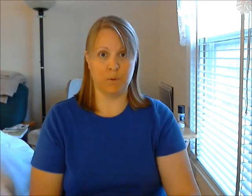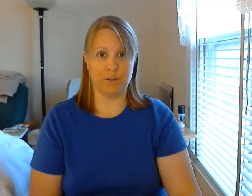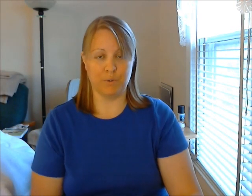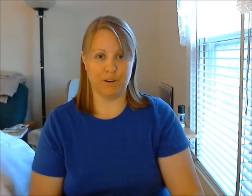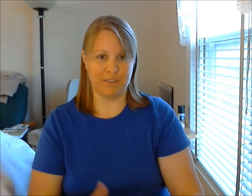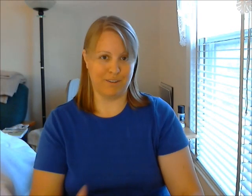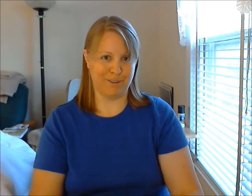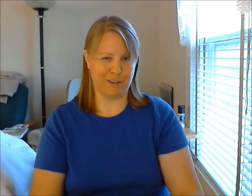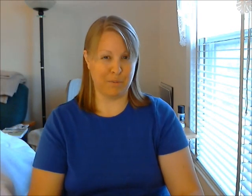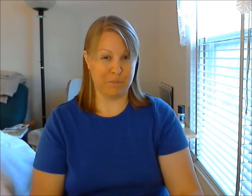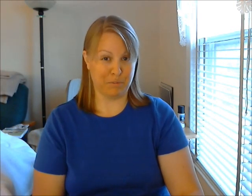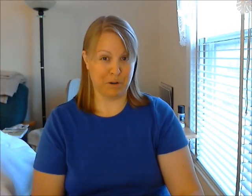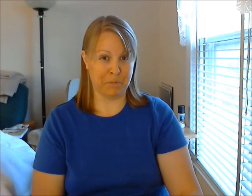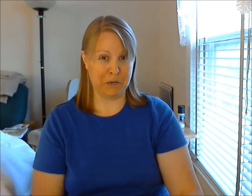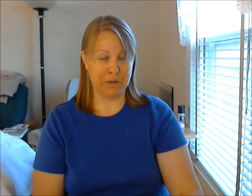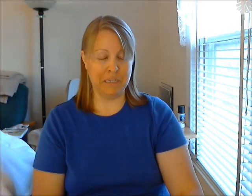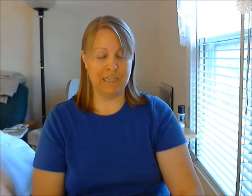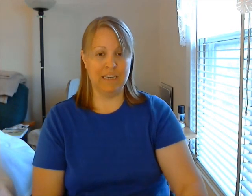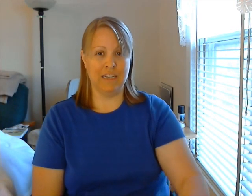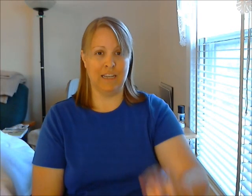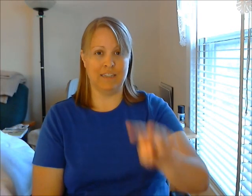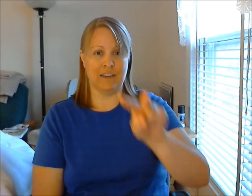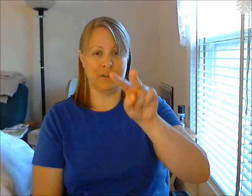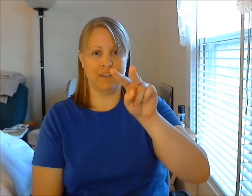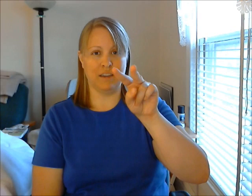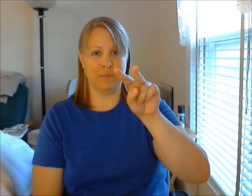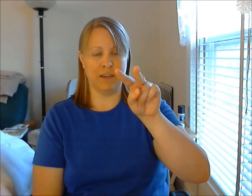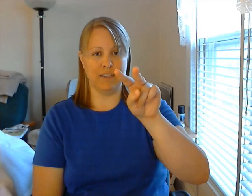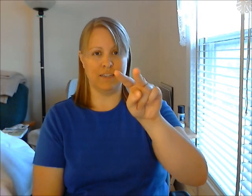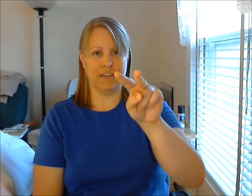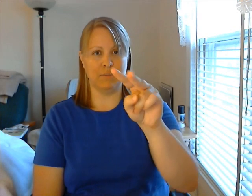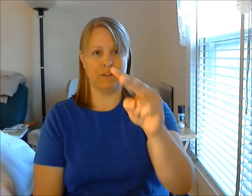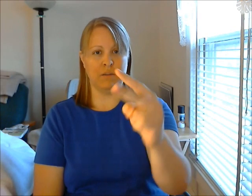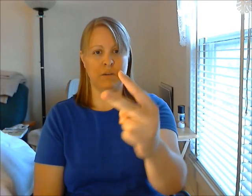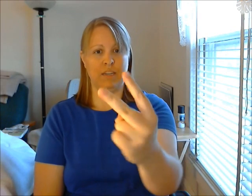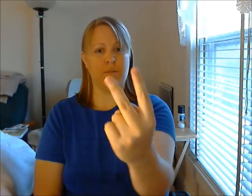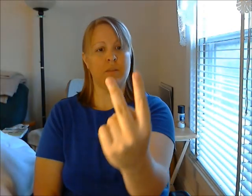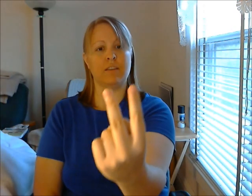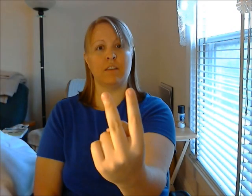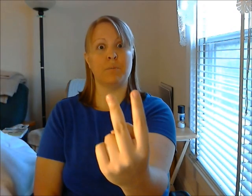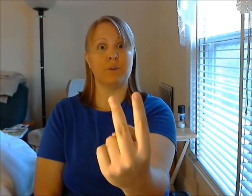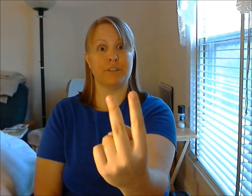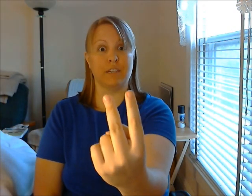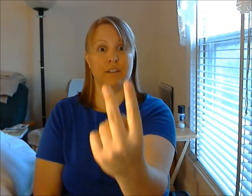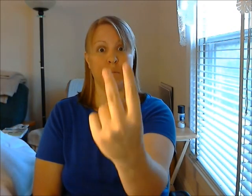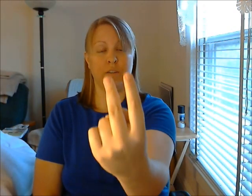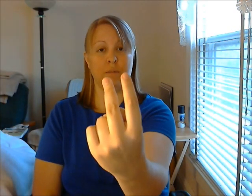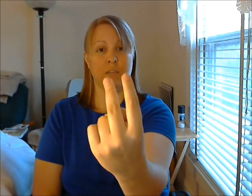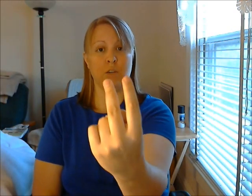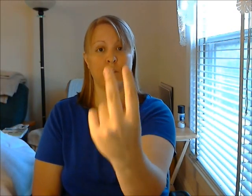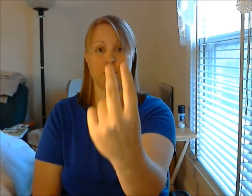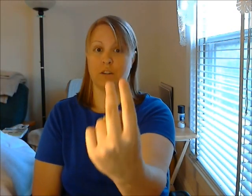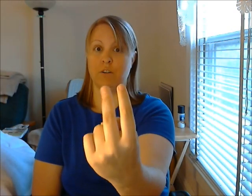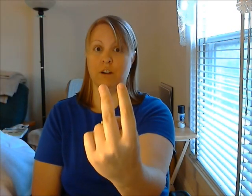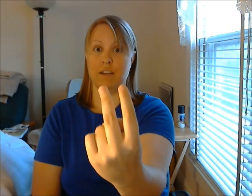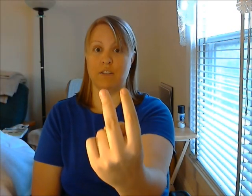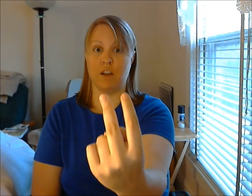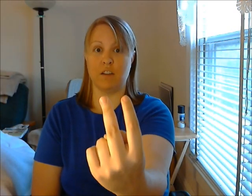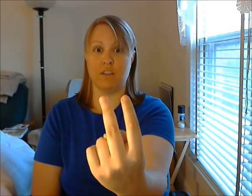is where this is going to come up in brown bear, is I'm going to take my eye stalks, but now I'm going to give them to this other person. I'm giving them to you. These are now your eye stalks, and